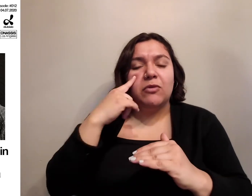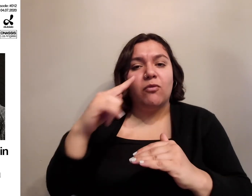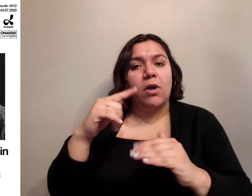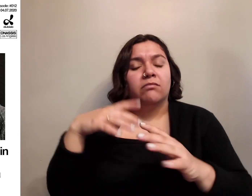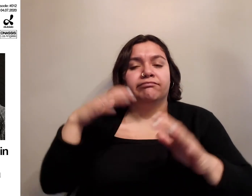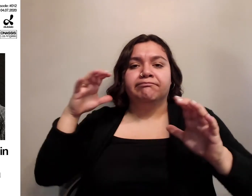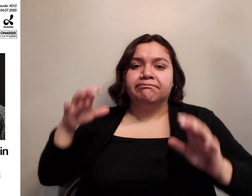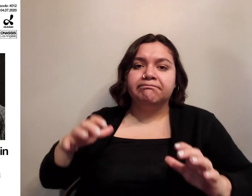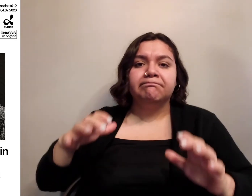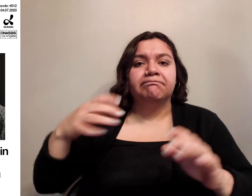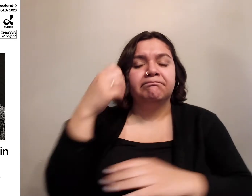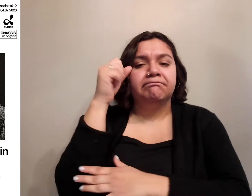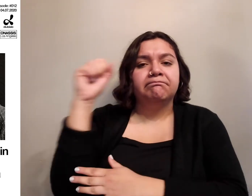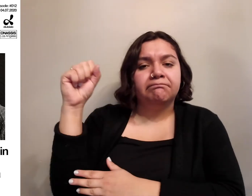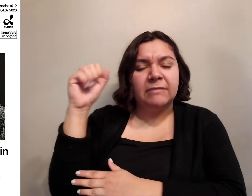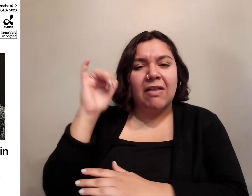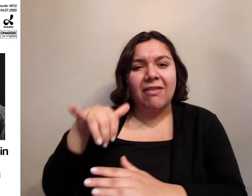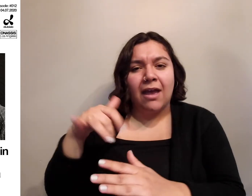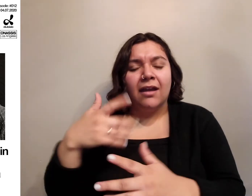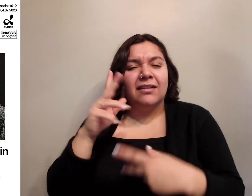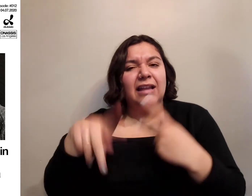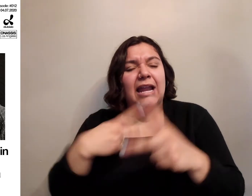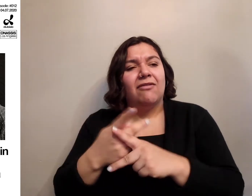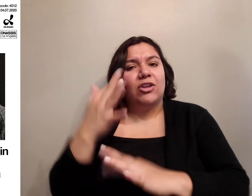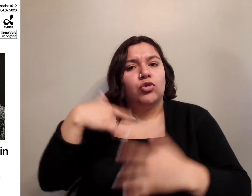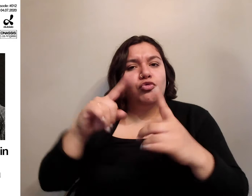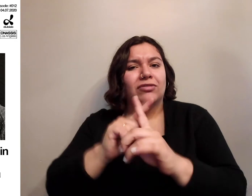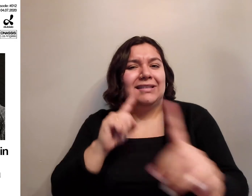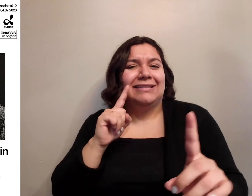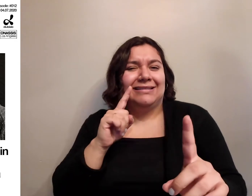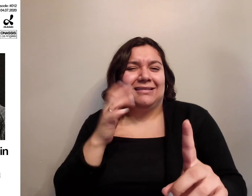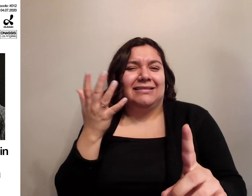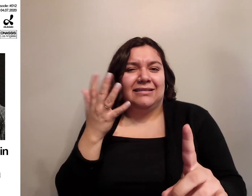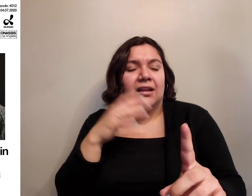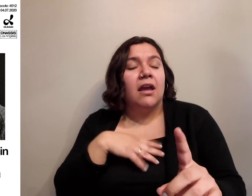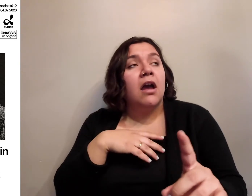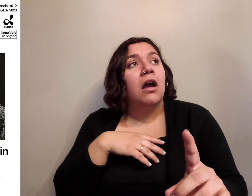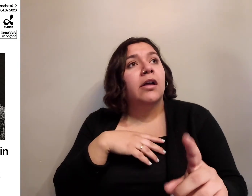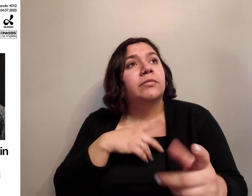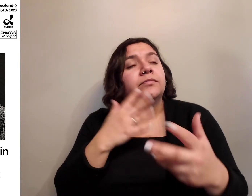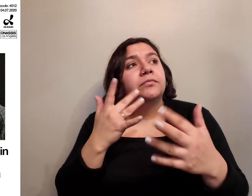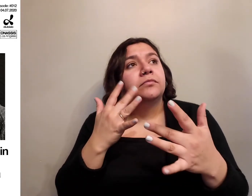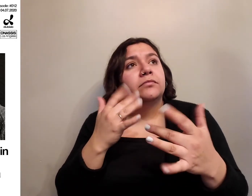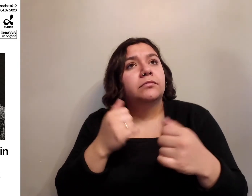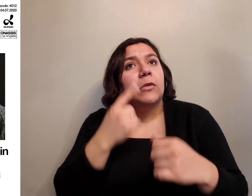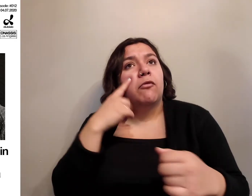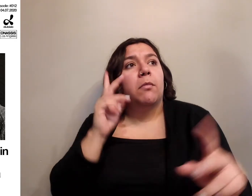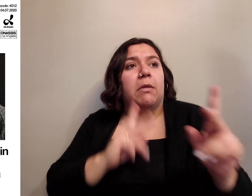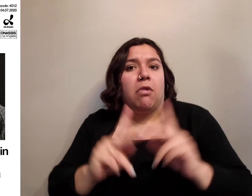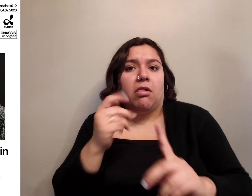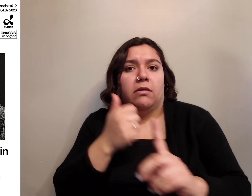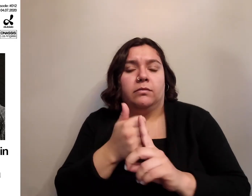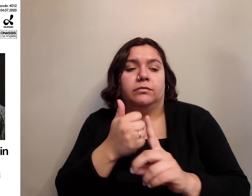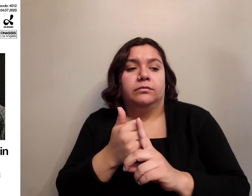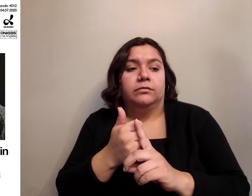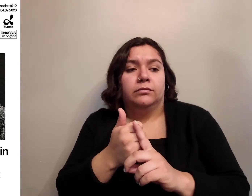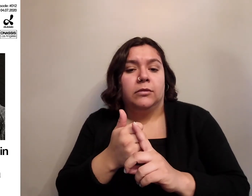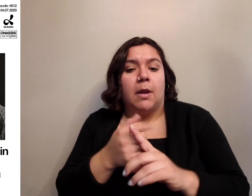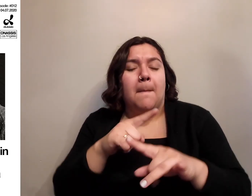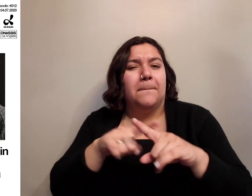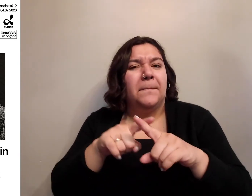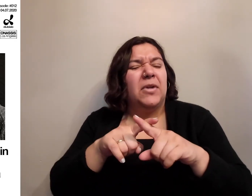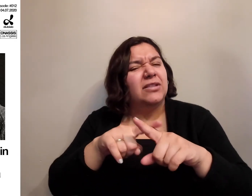demonstrating, which was a kind of social distancing imposed on people within a